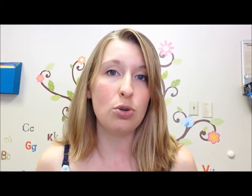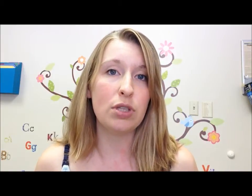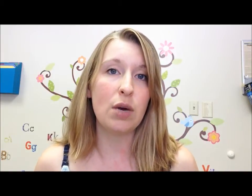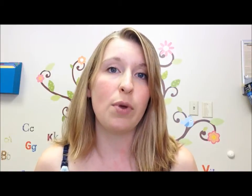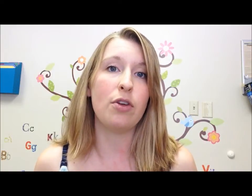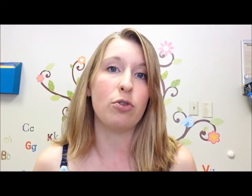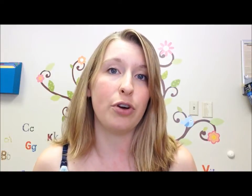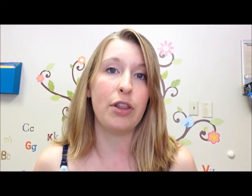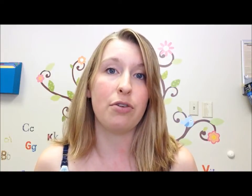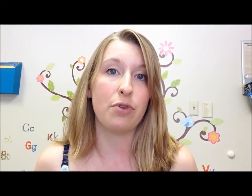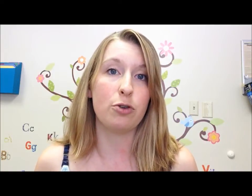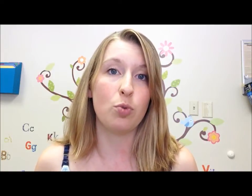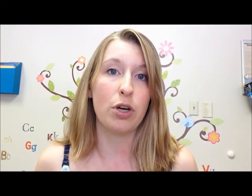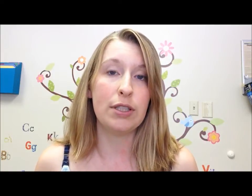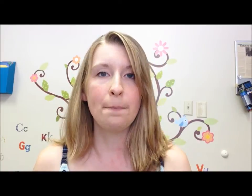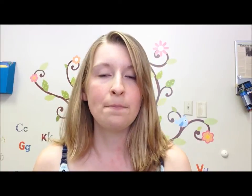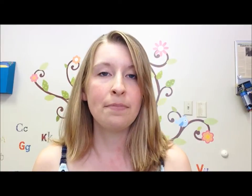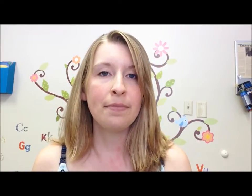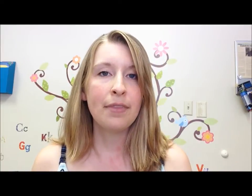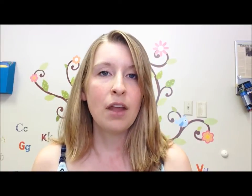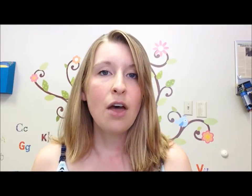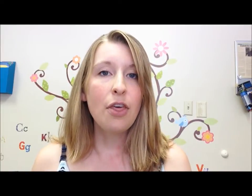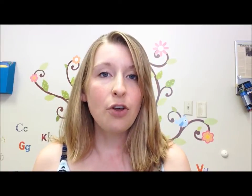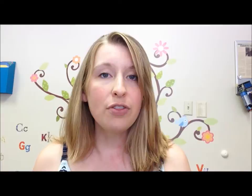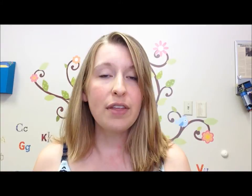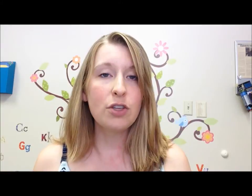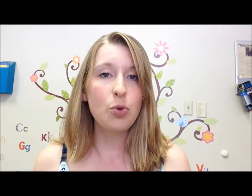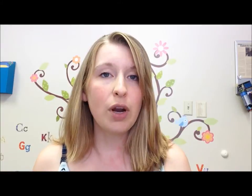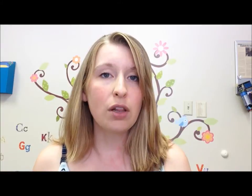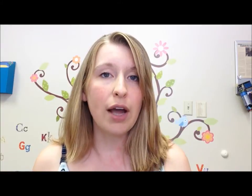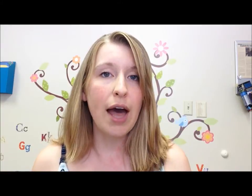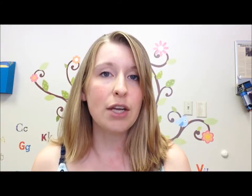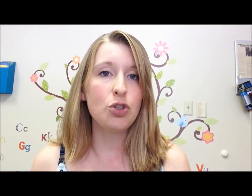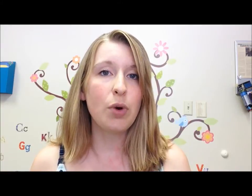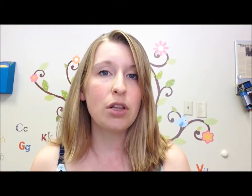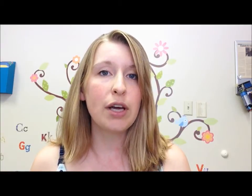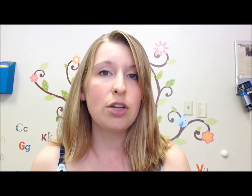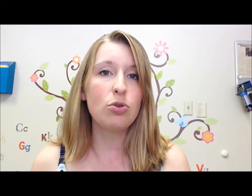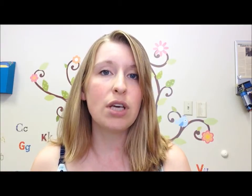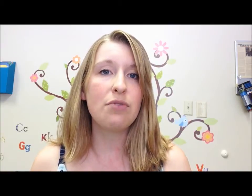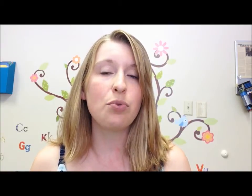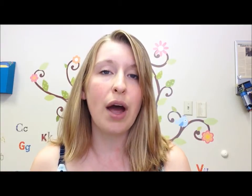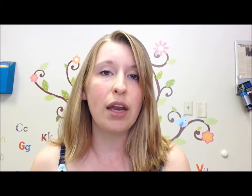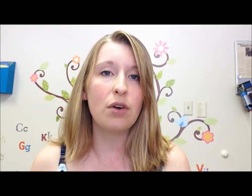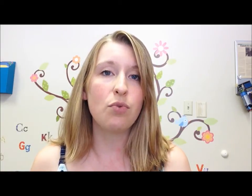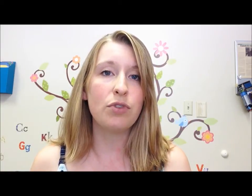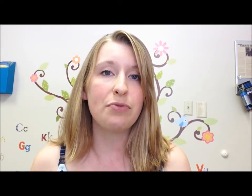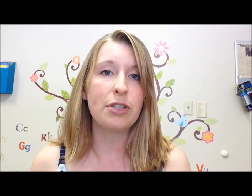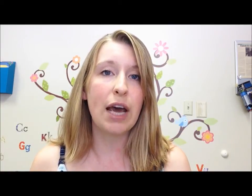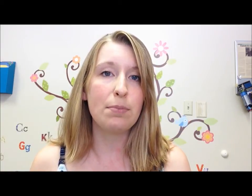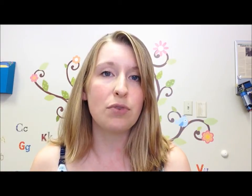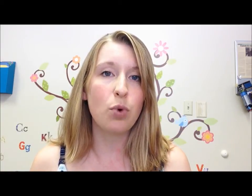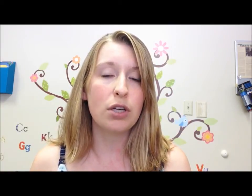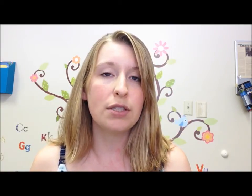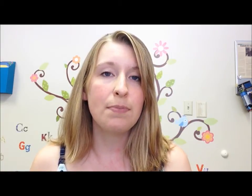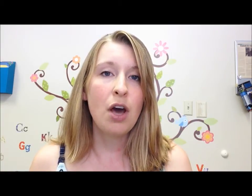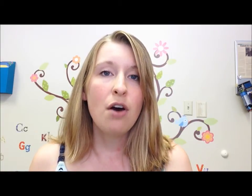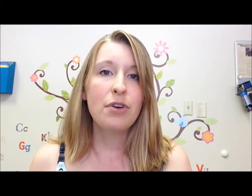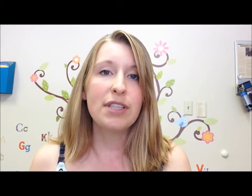using when they're learning their first words. The third thing that you want to look at is you want to look at using a variety of different types of words. For example,